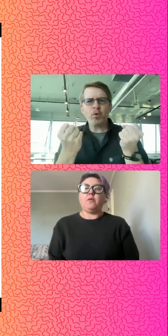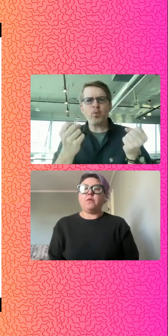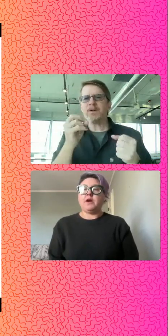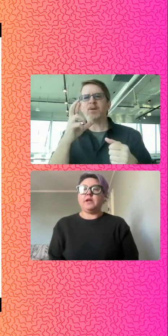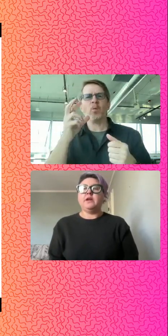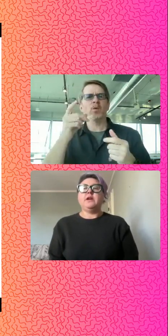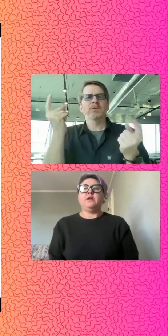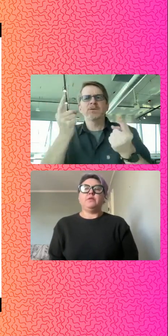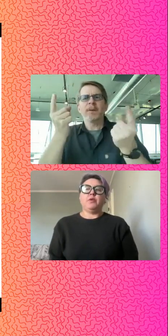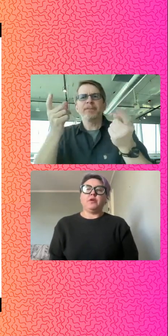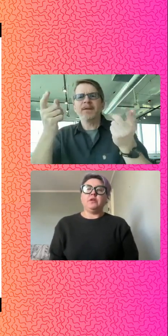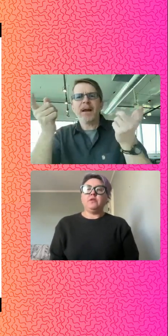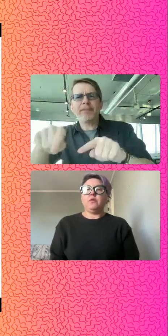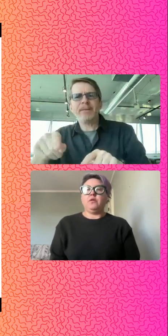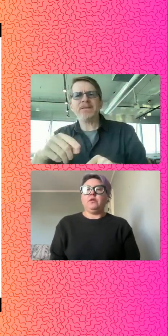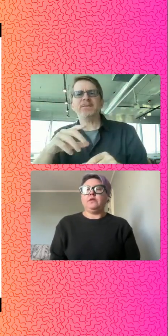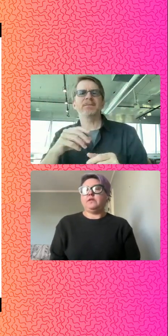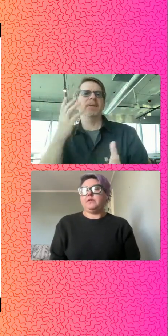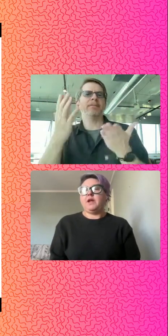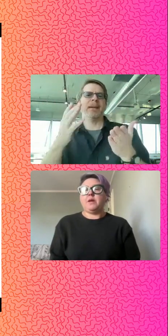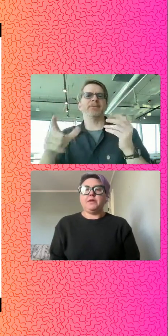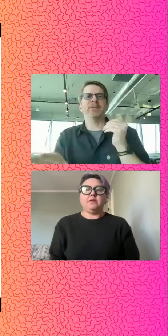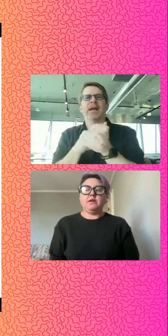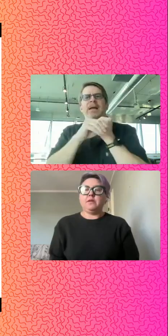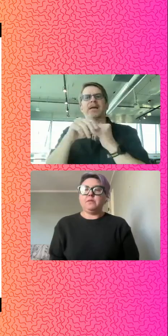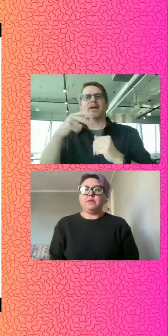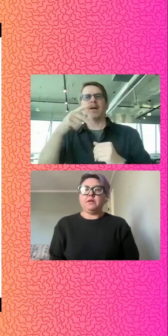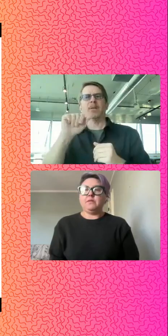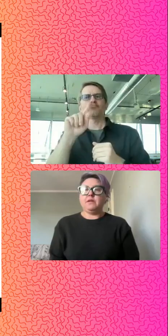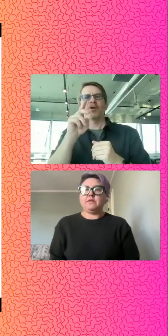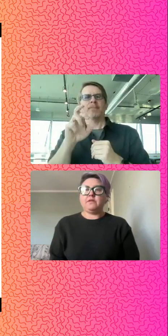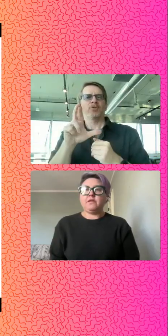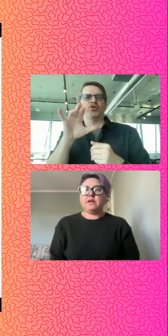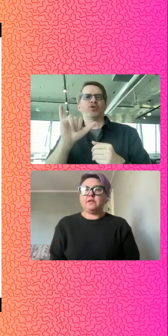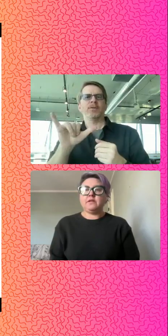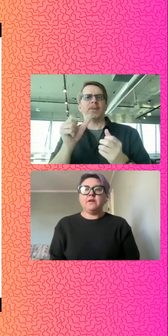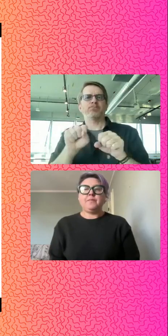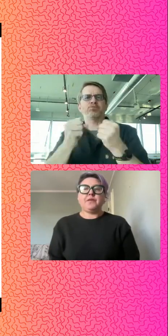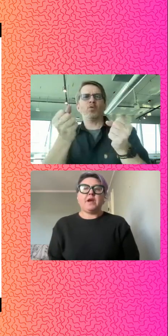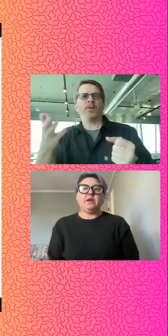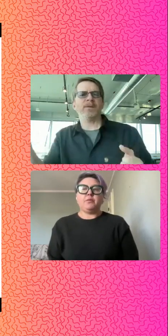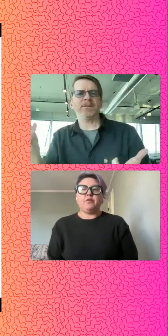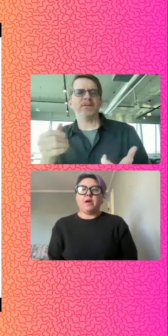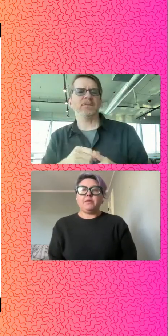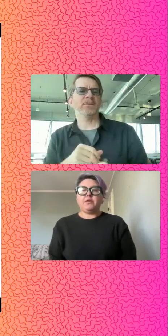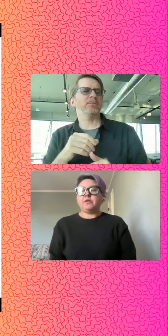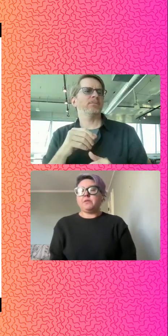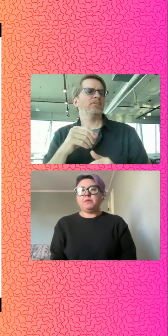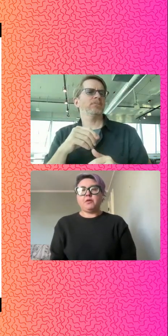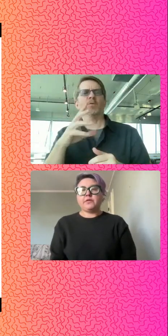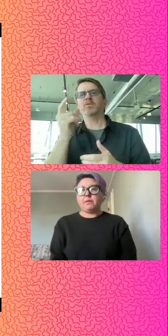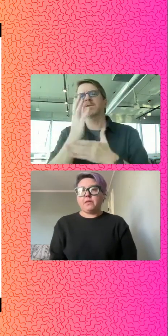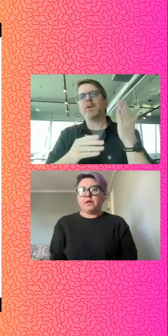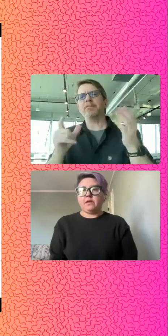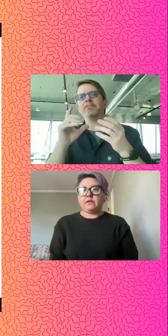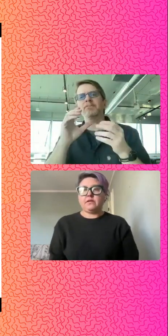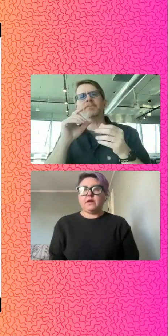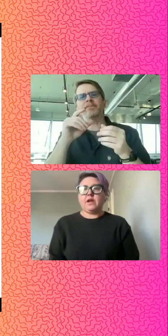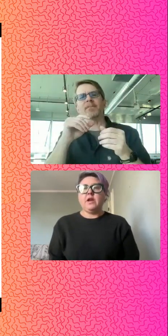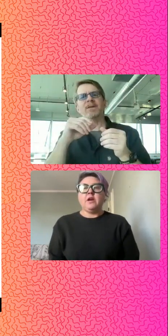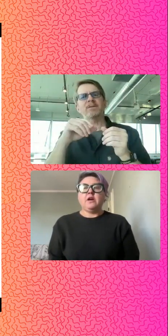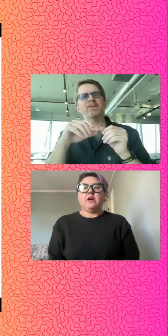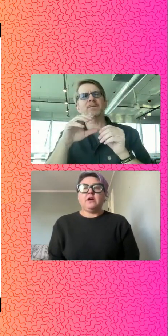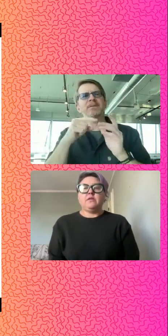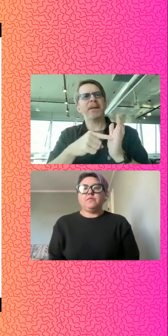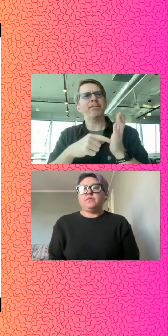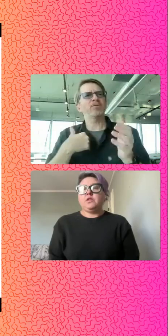and figure out why it was broken or something happened in the midst of things, adding a parameter that maybe broke something, let's